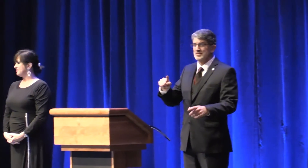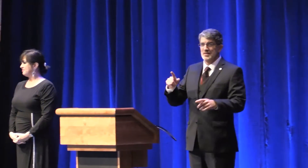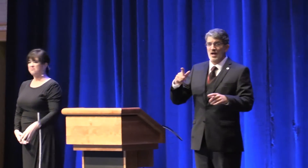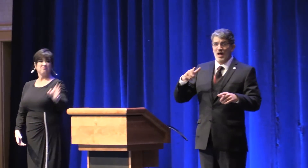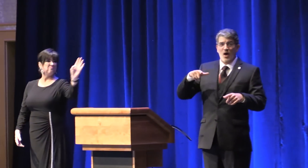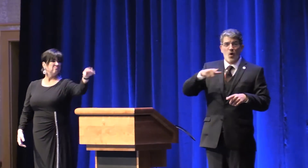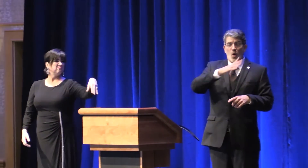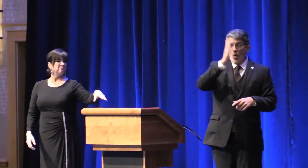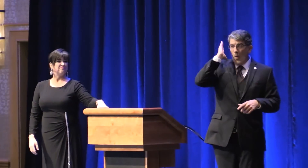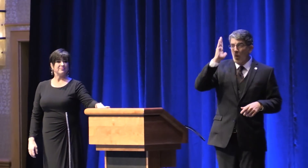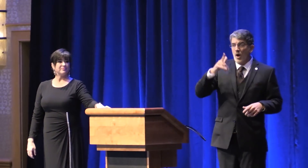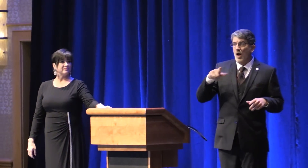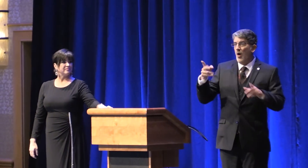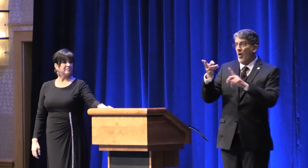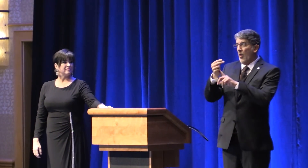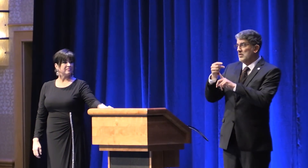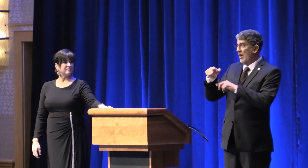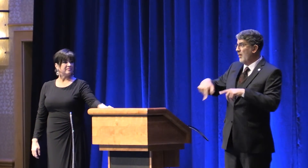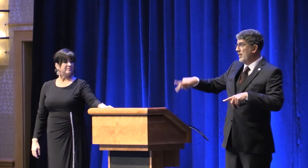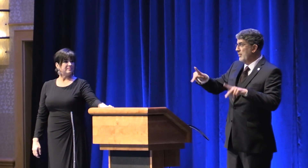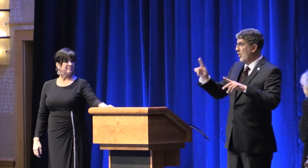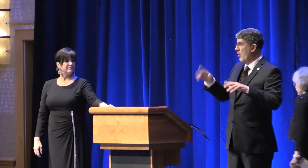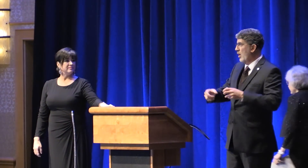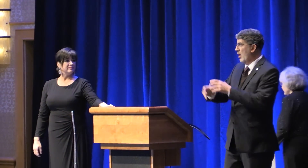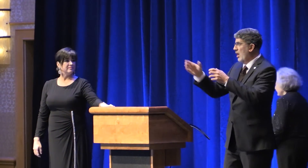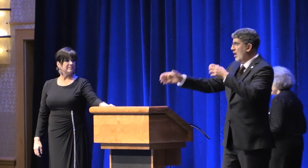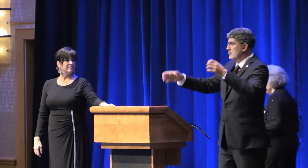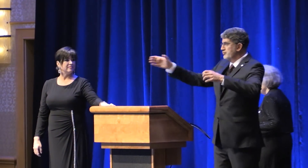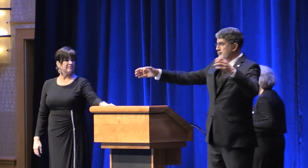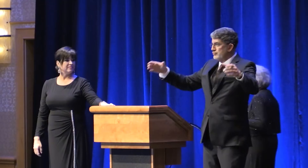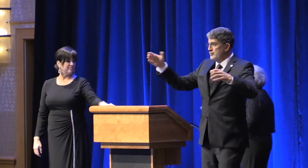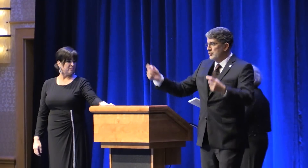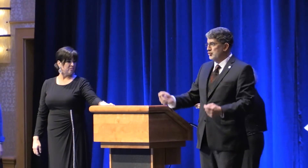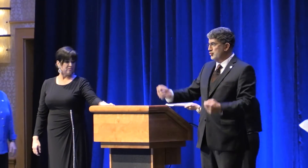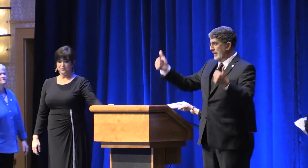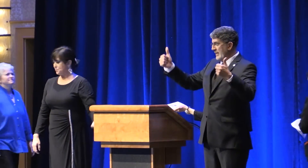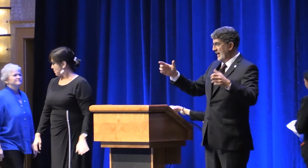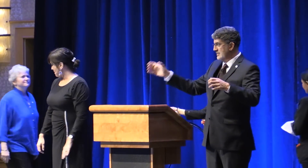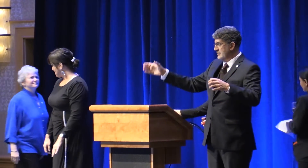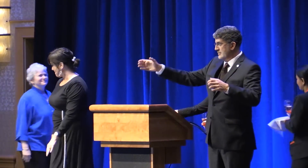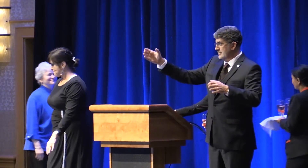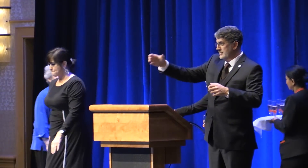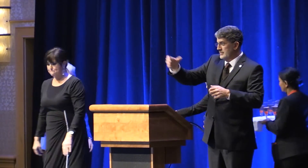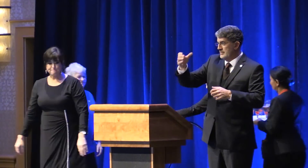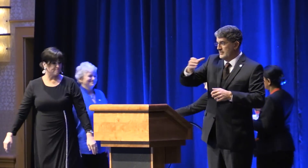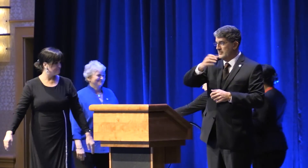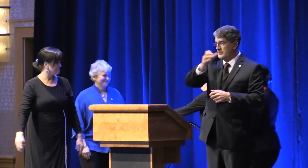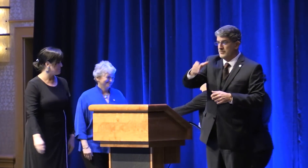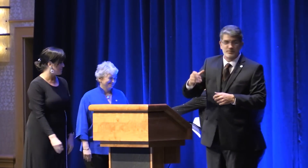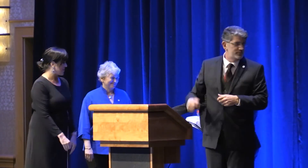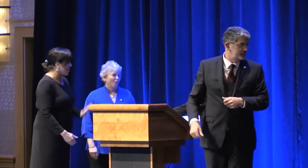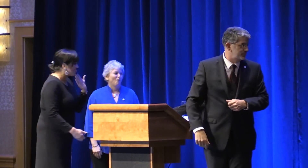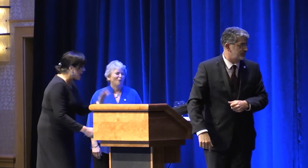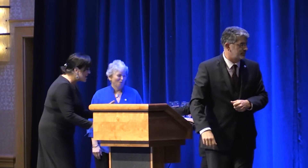Matt, Jarvis. The hotel staff will now start to